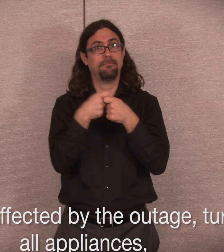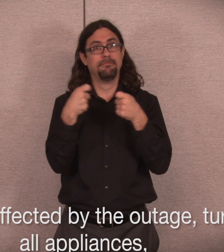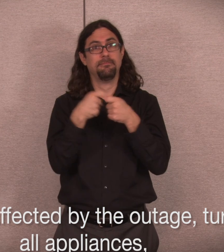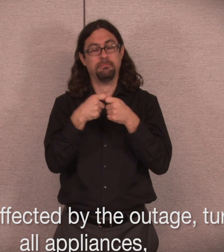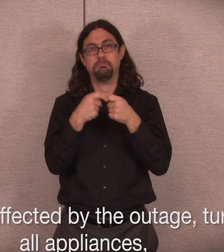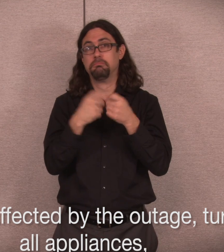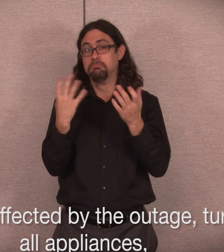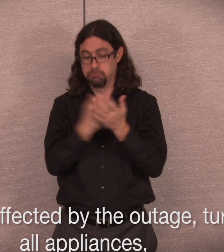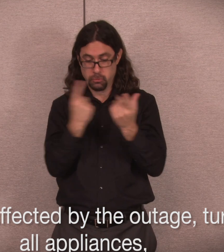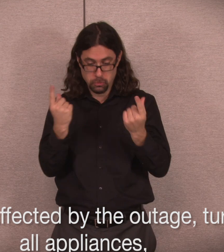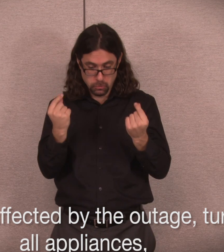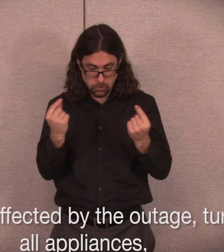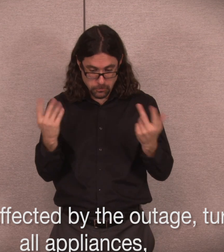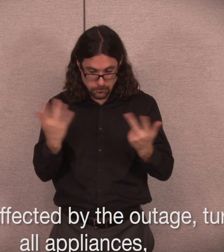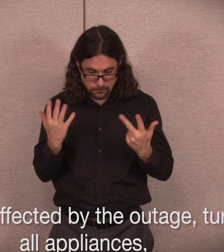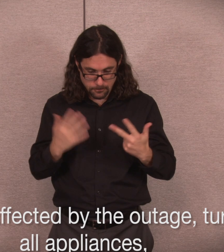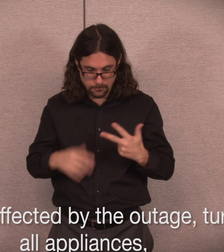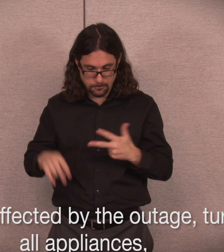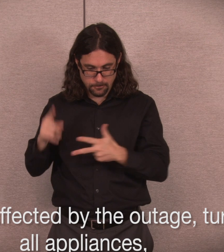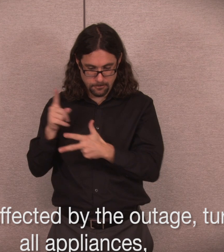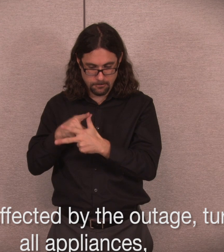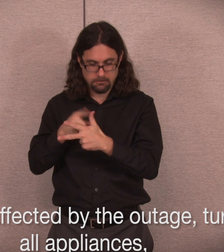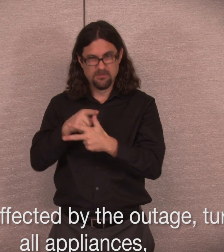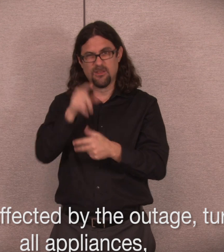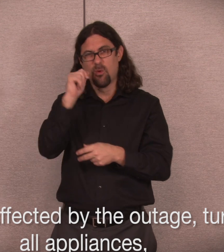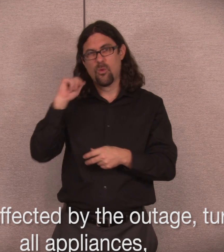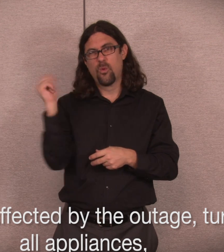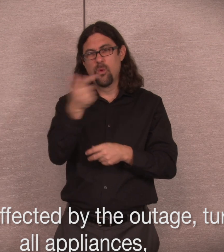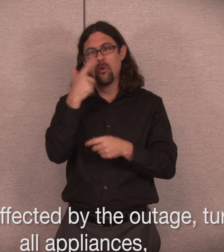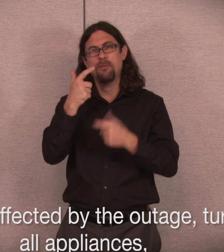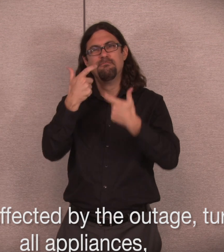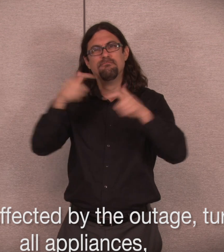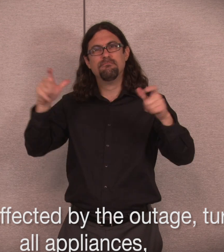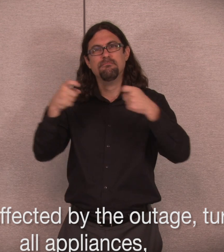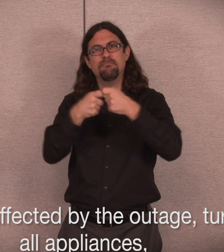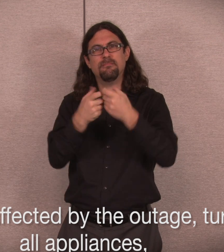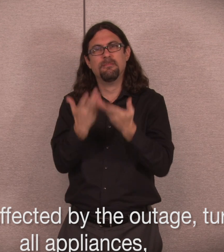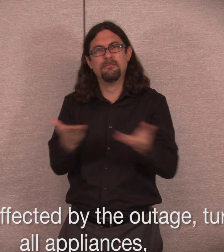If you are affected by the outage, turn off all appliances.